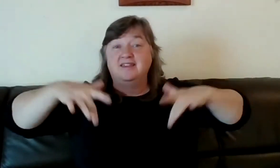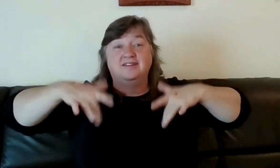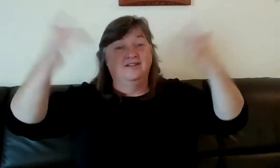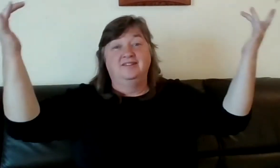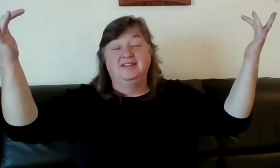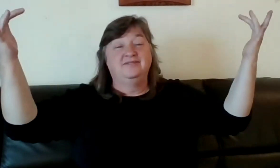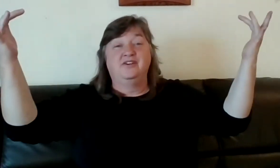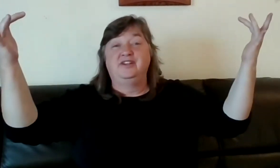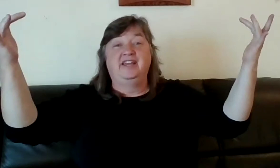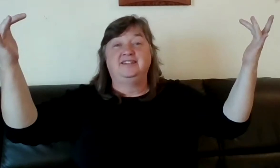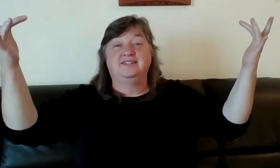at all, it's very light.